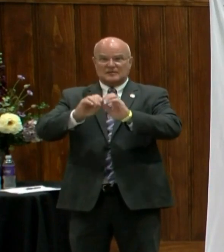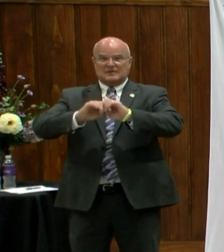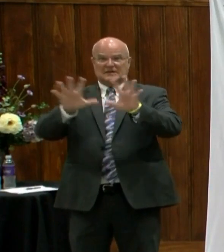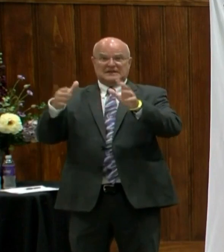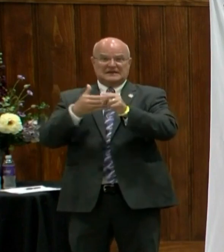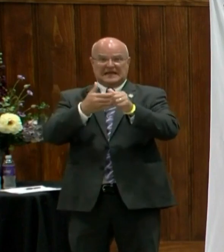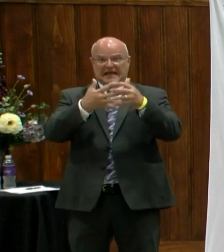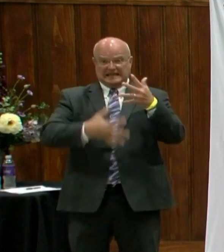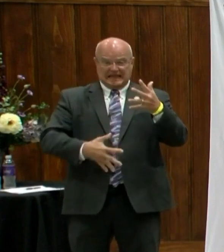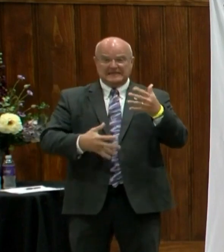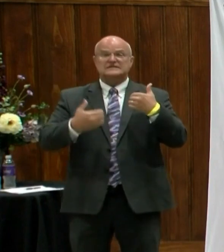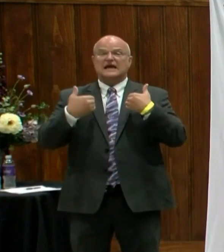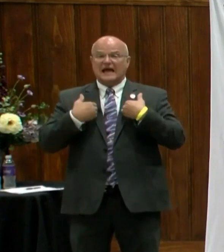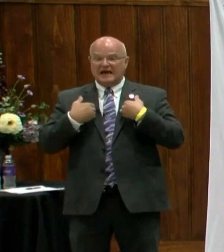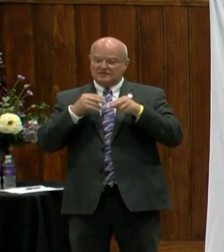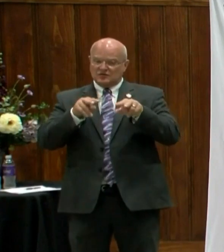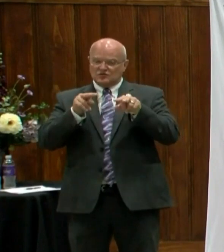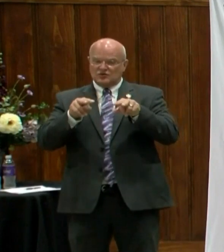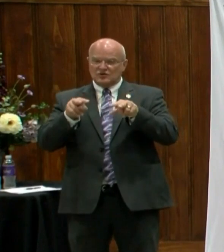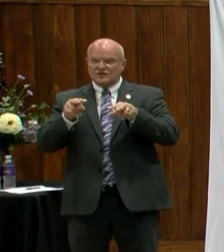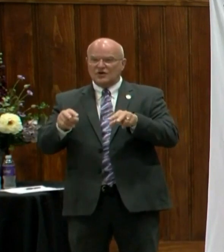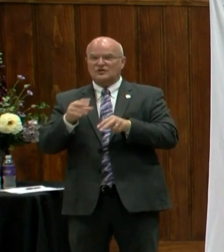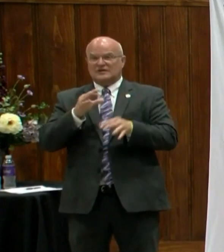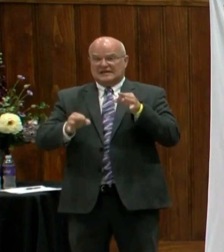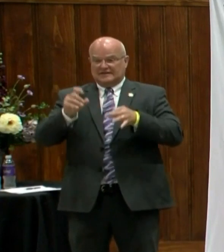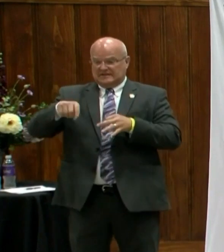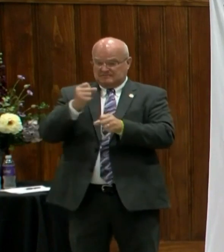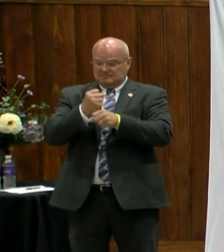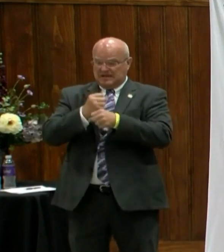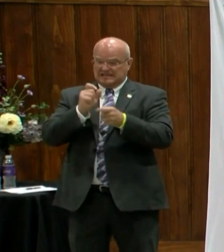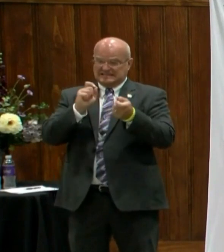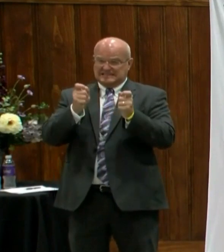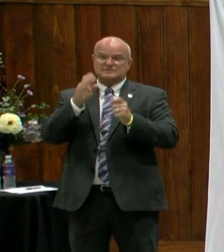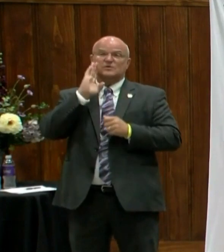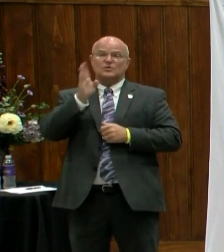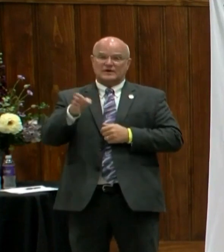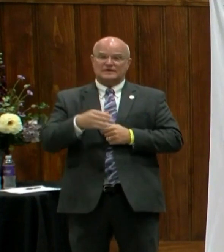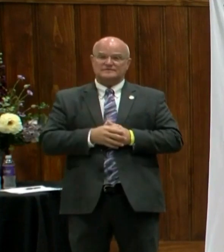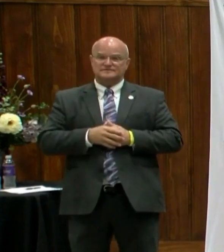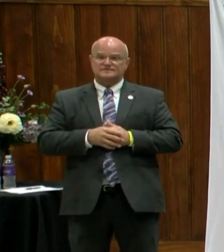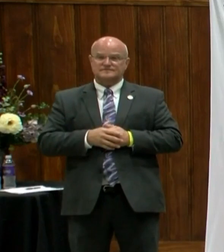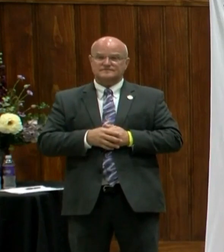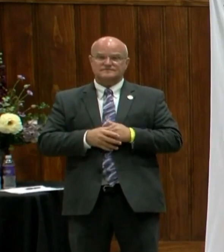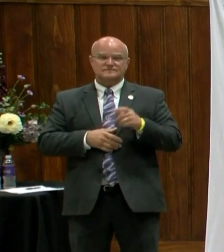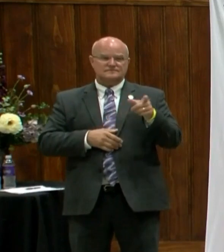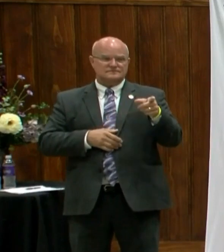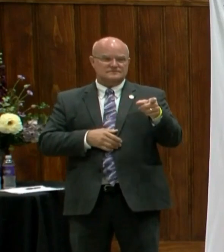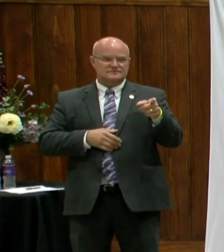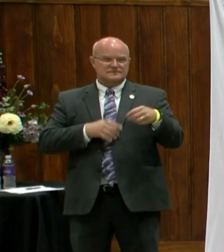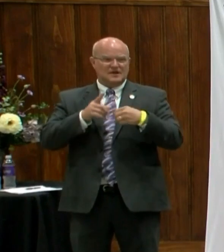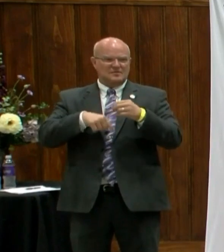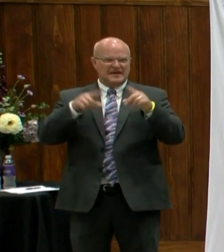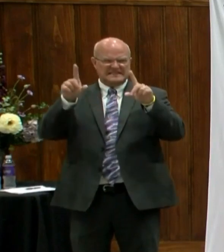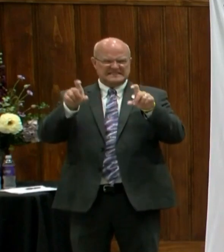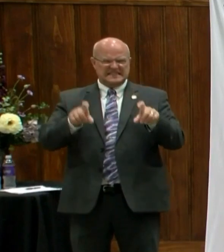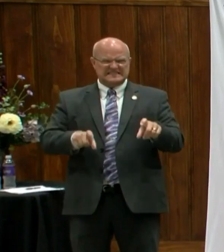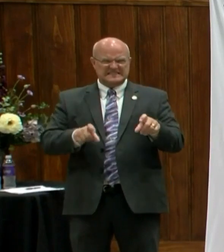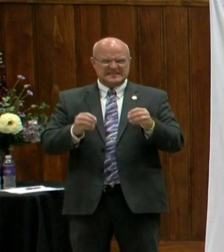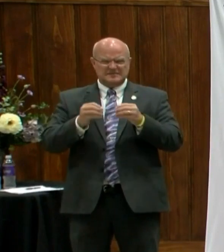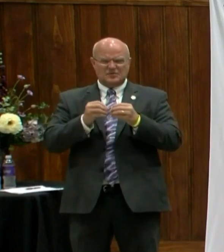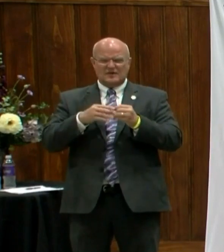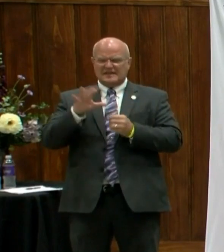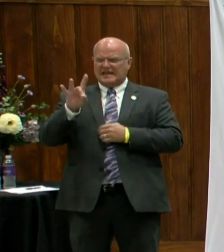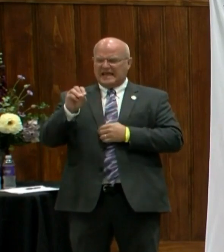clear guidelines, which we have. Look at those, and if we need to make adjustments, we will. Yes. In regards to testing, a little